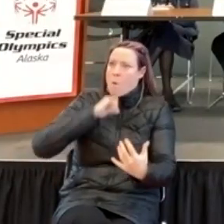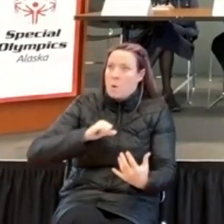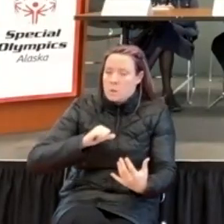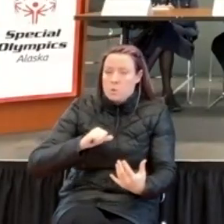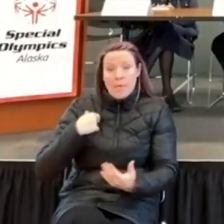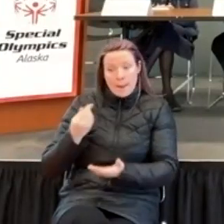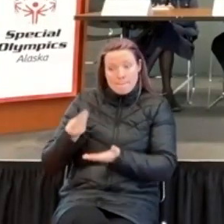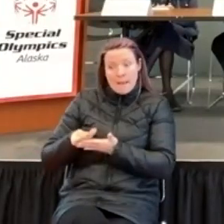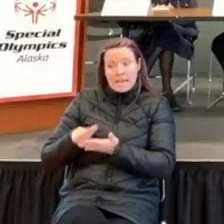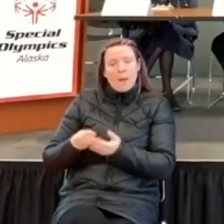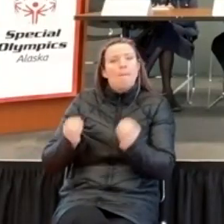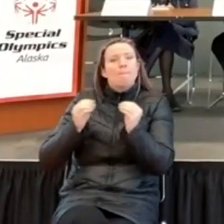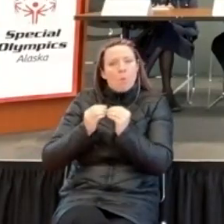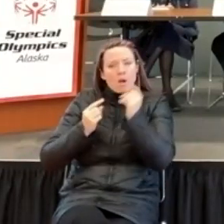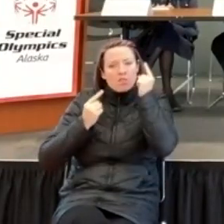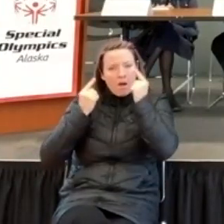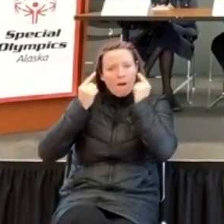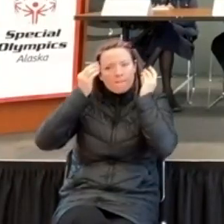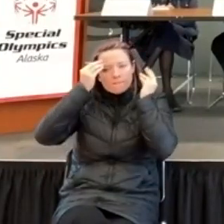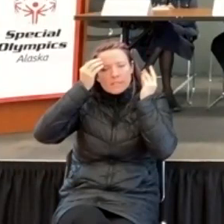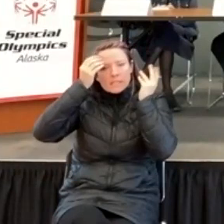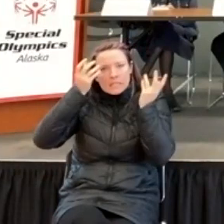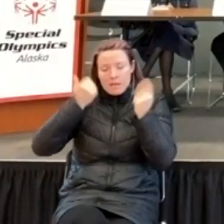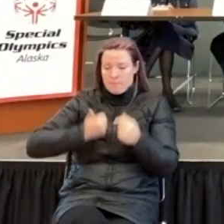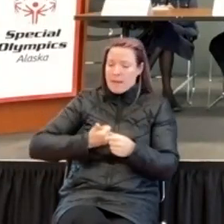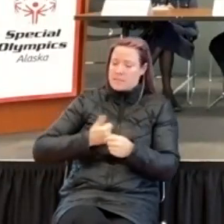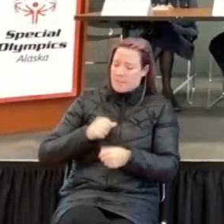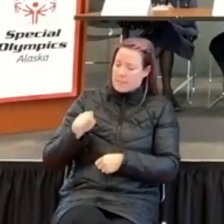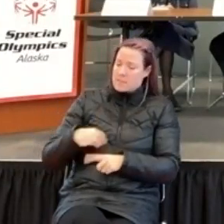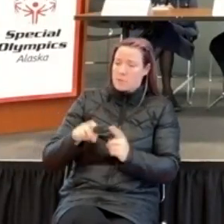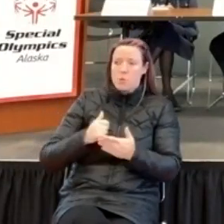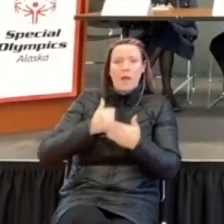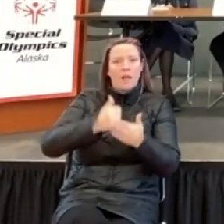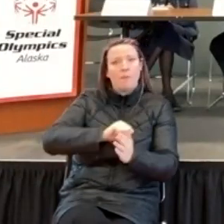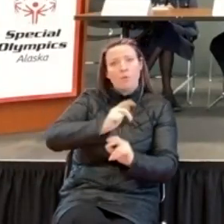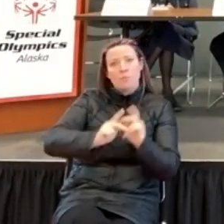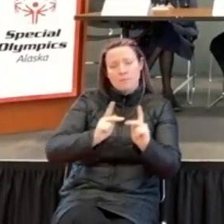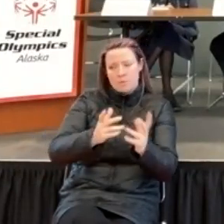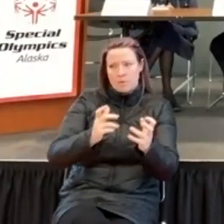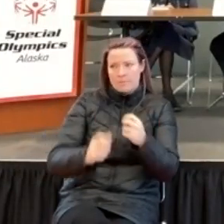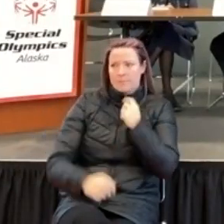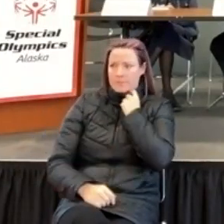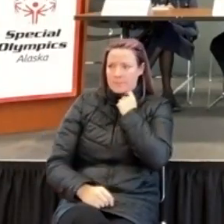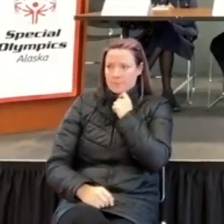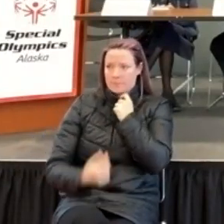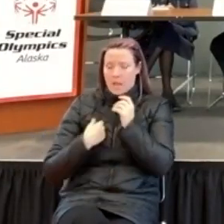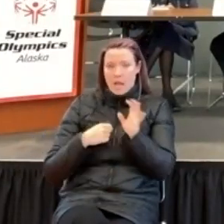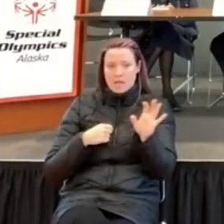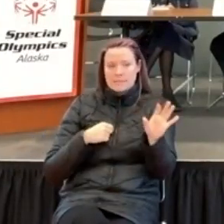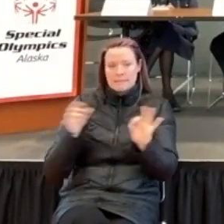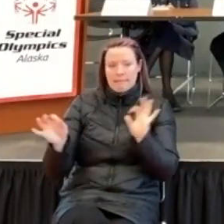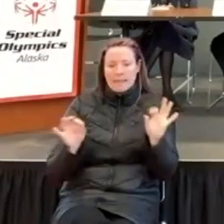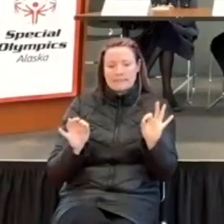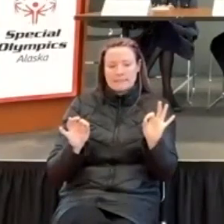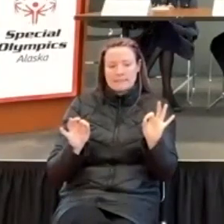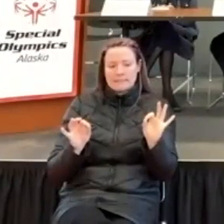spend that money thoughtfully, not only on myself, but to help others. But I select others who are willing to